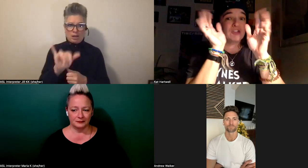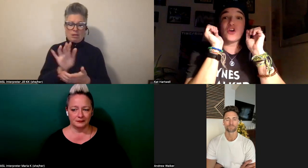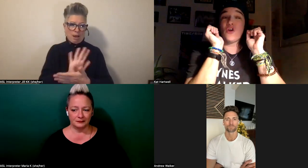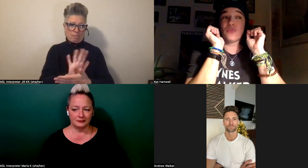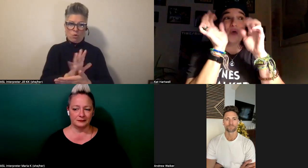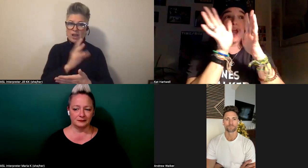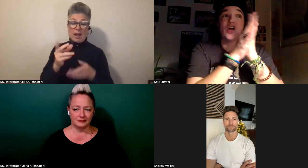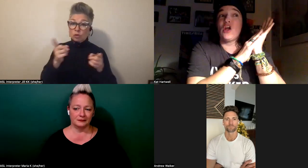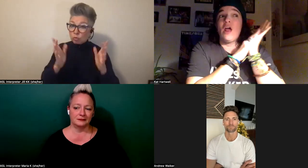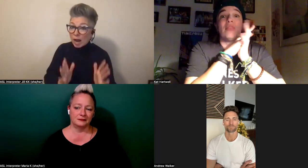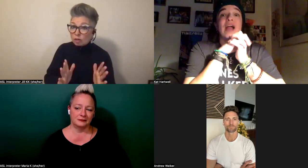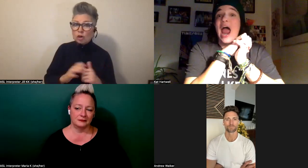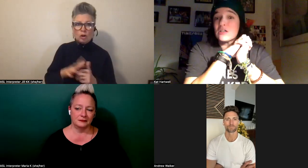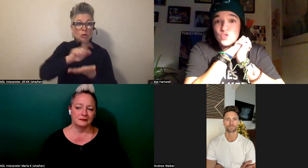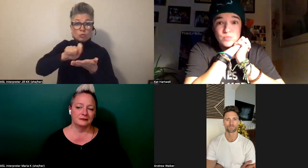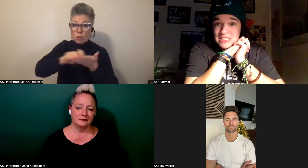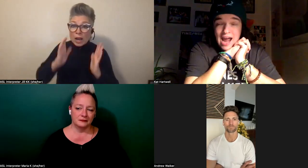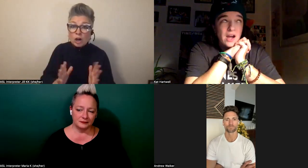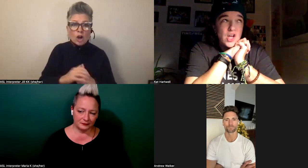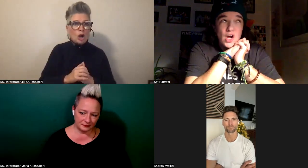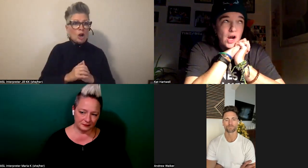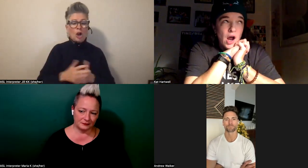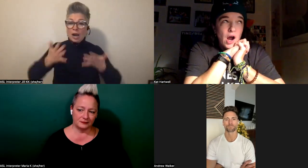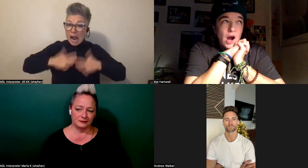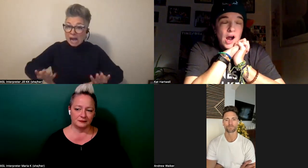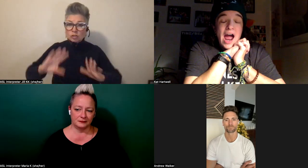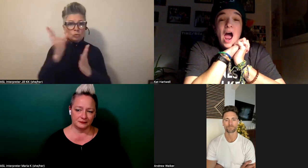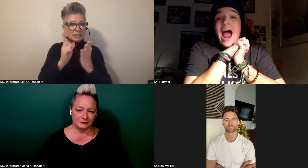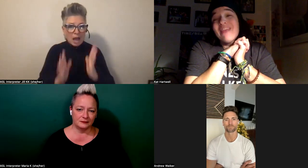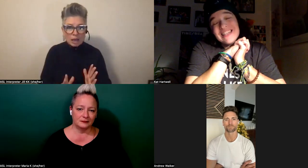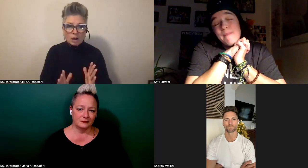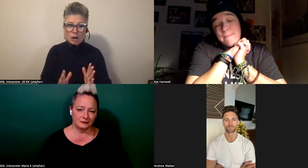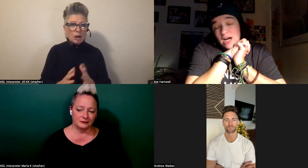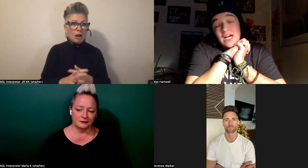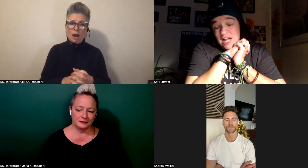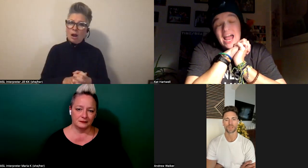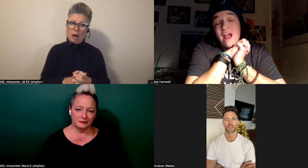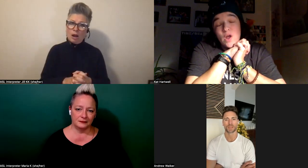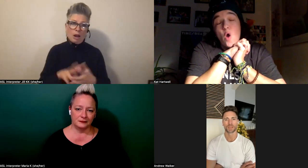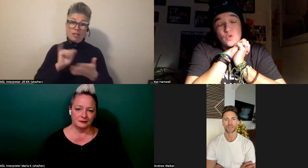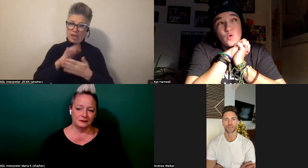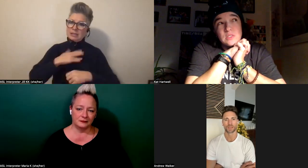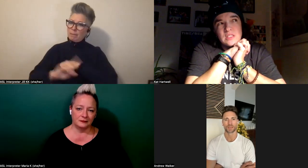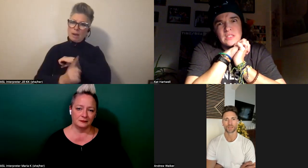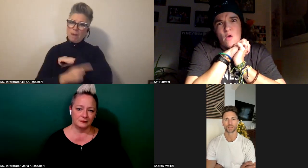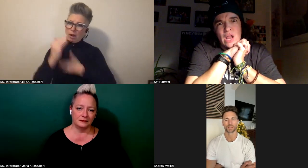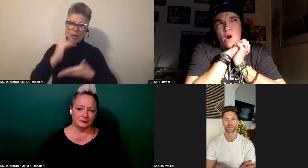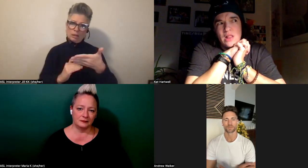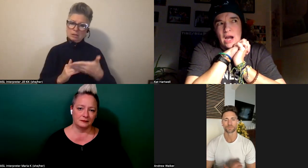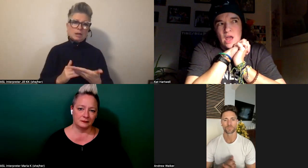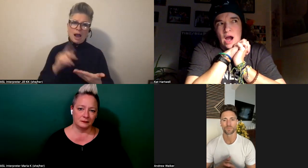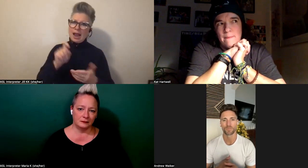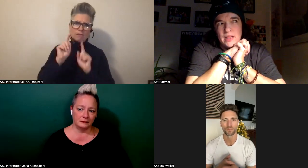the director, the writer, the costume designer. That's on my bucket list. I have to go to